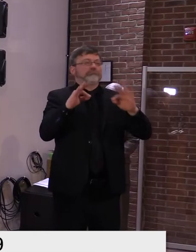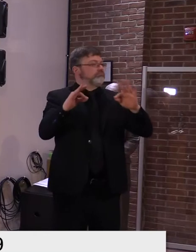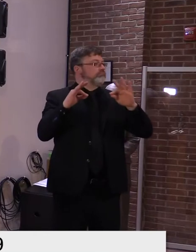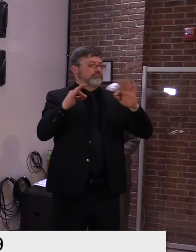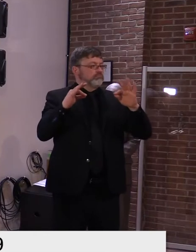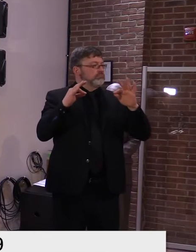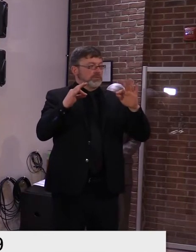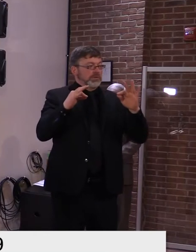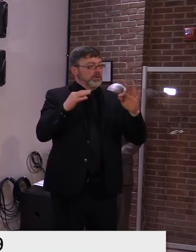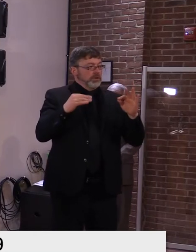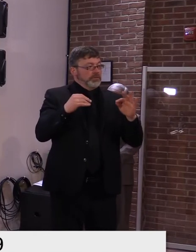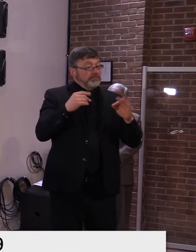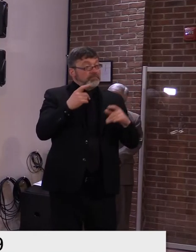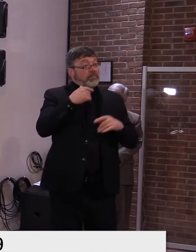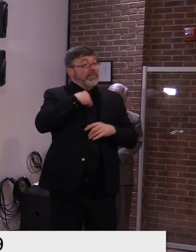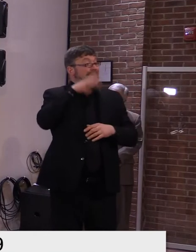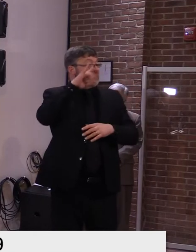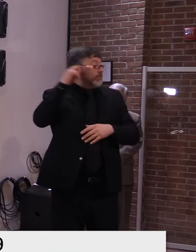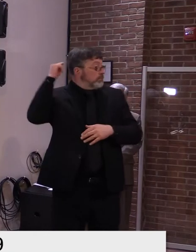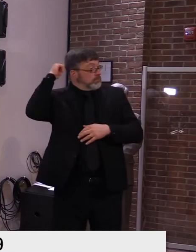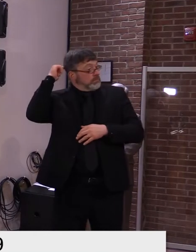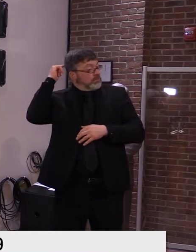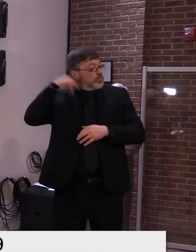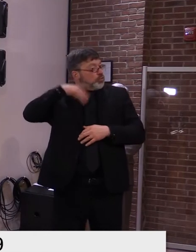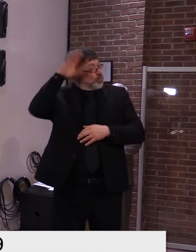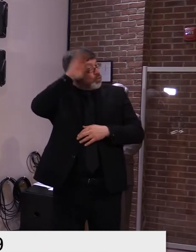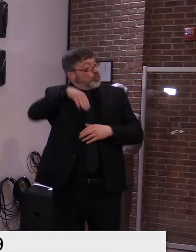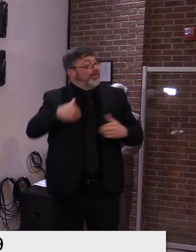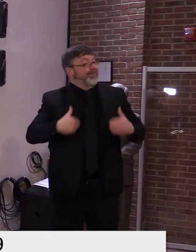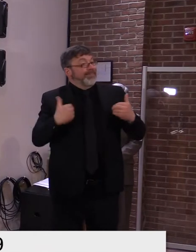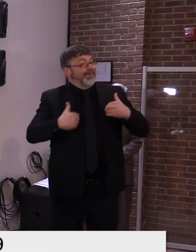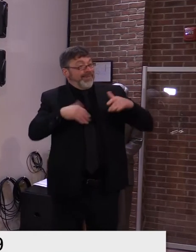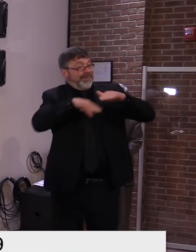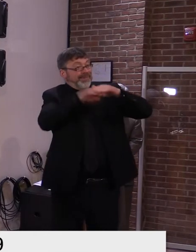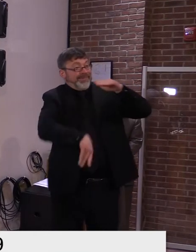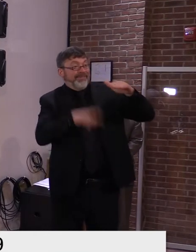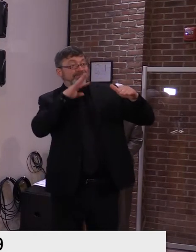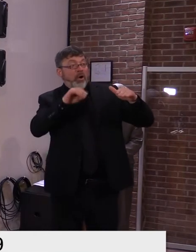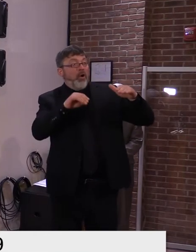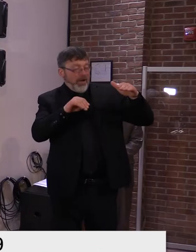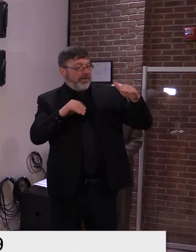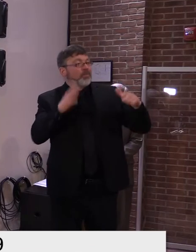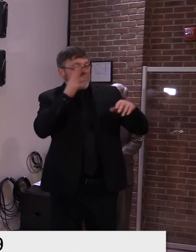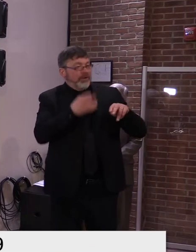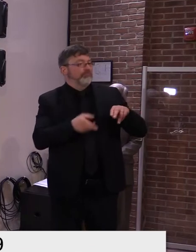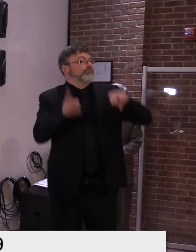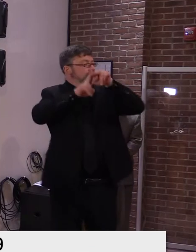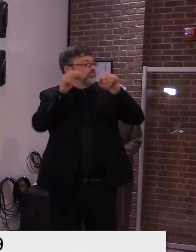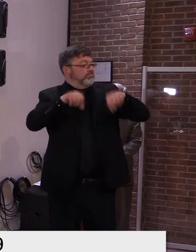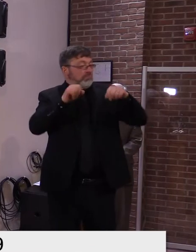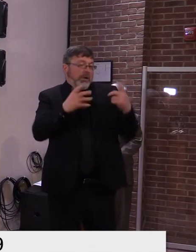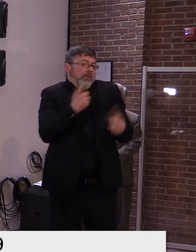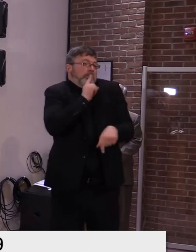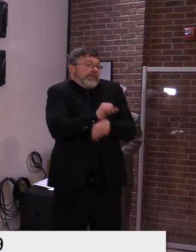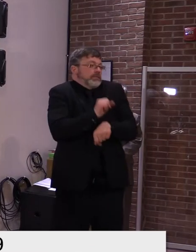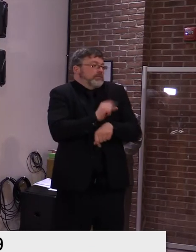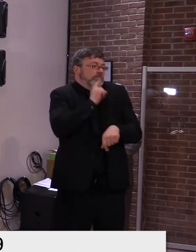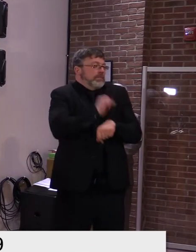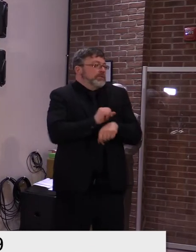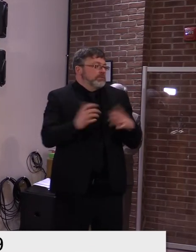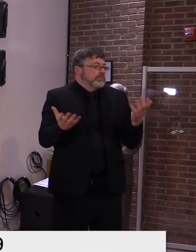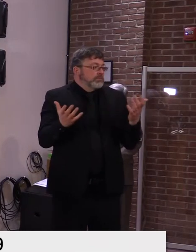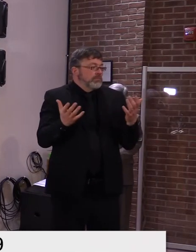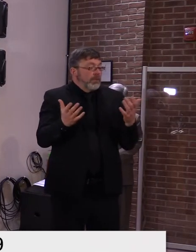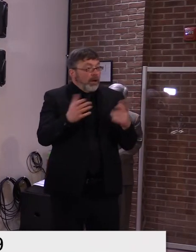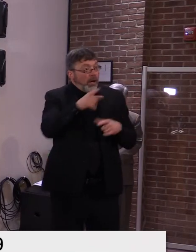and we expect it to. As well, the hospitalizations were increased in January and February